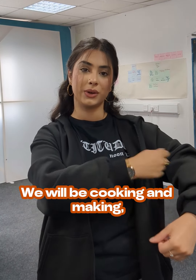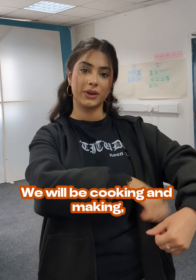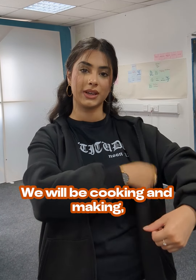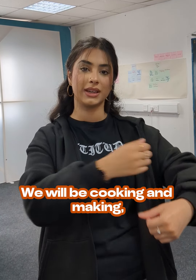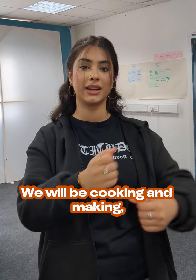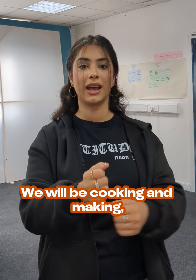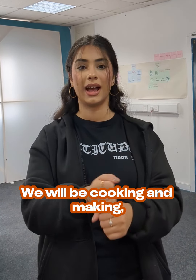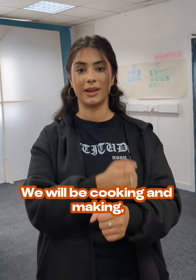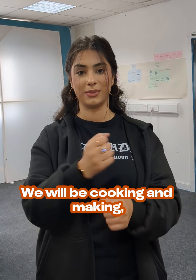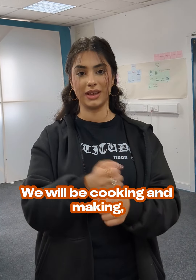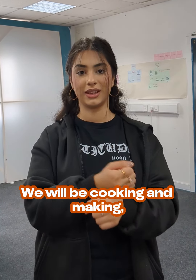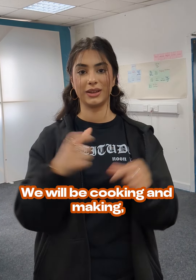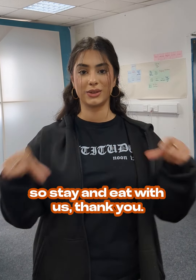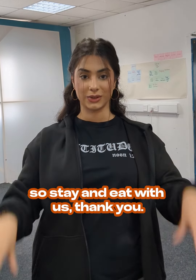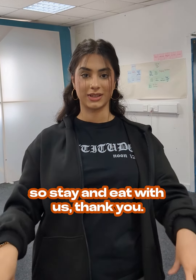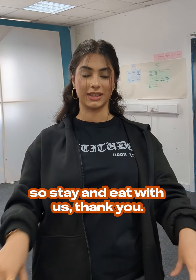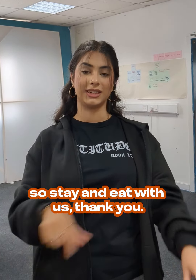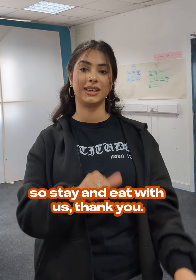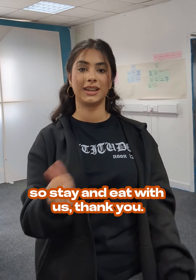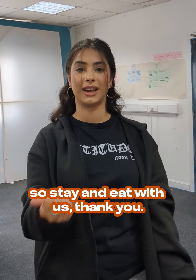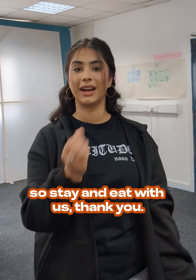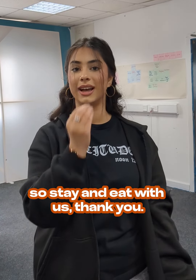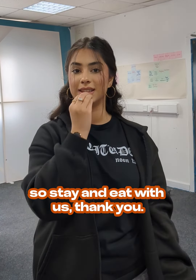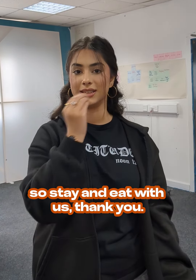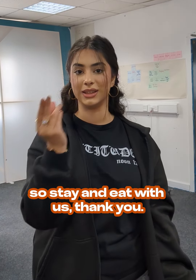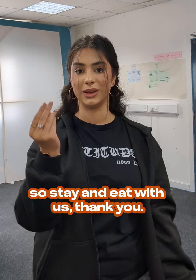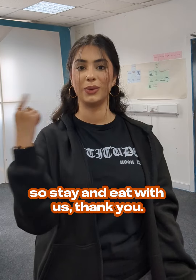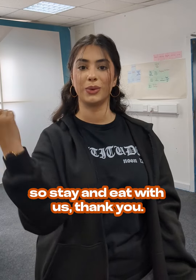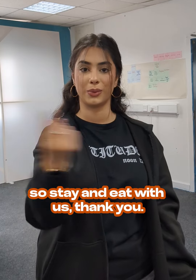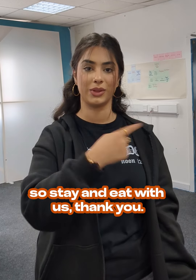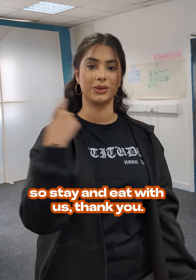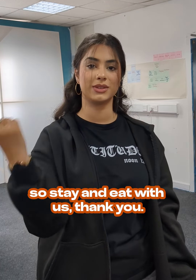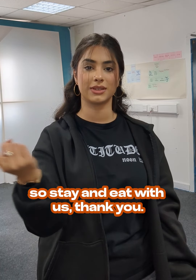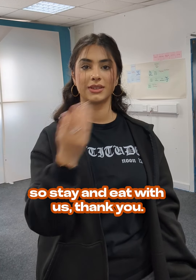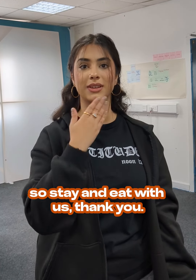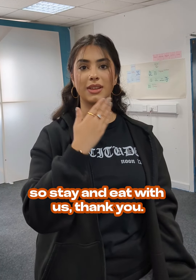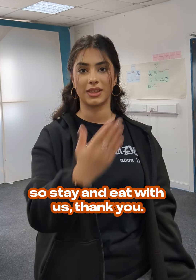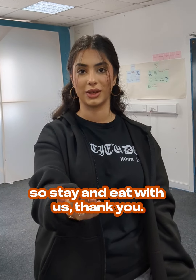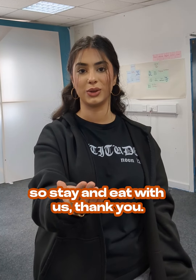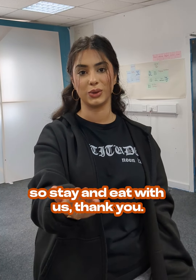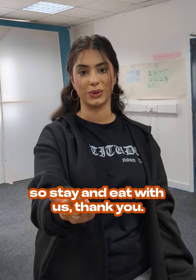cooking and making, so stay and eat with us. Thank you.